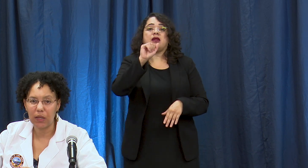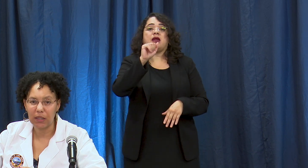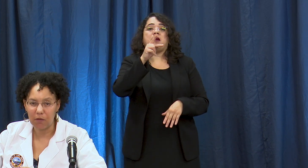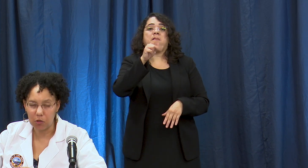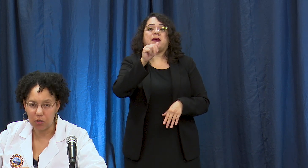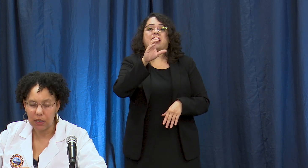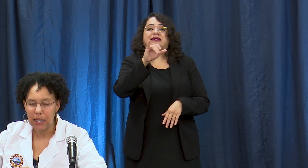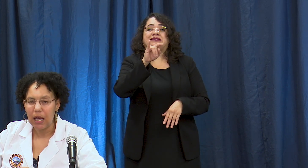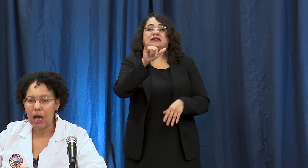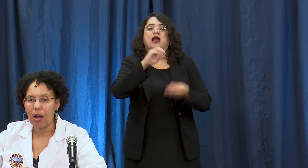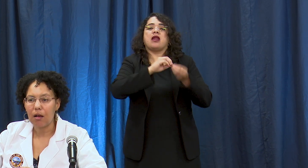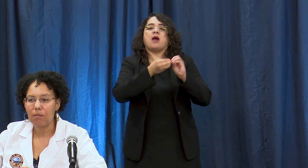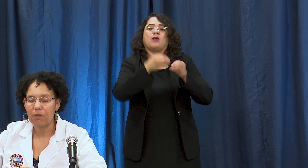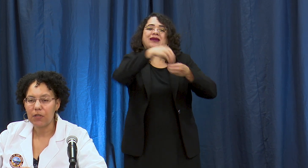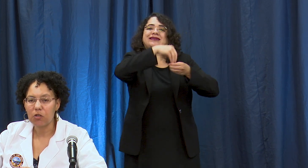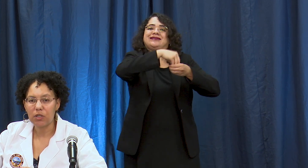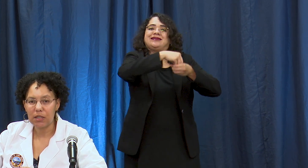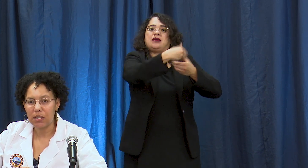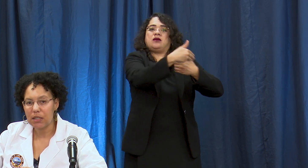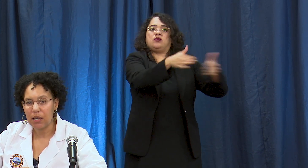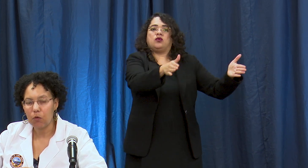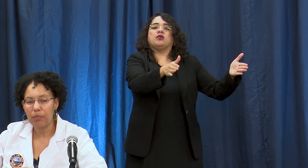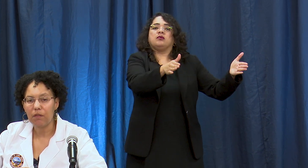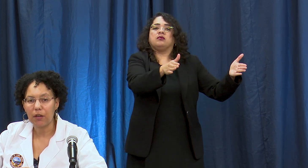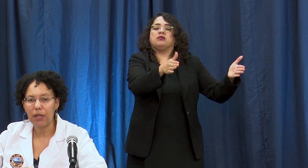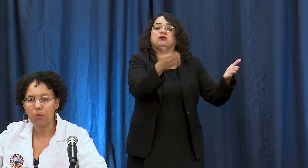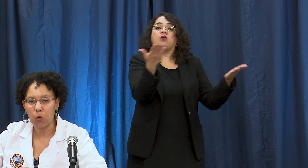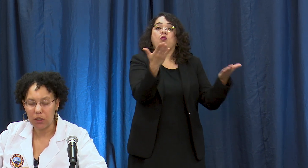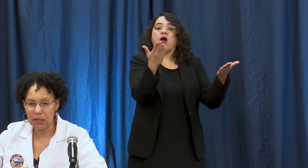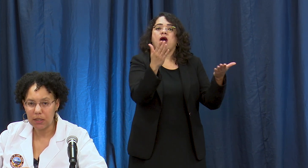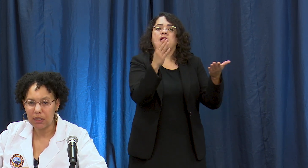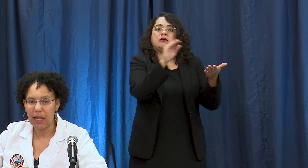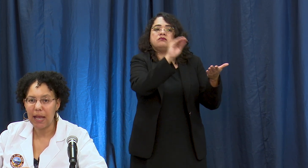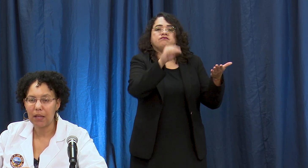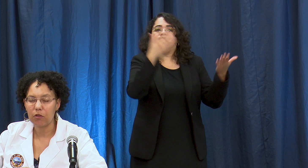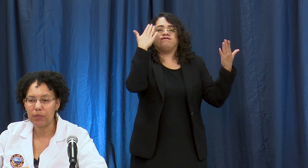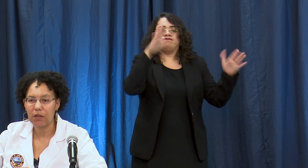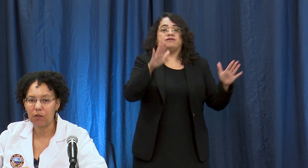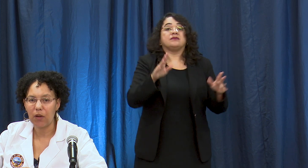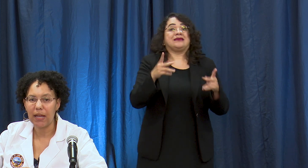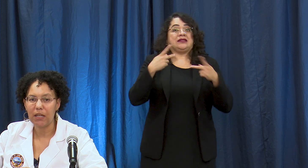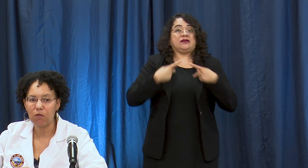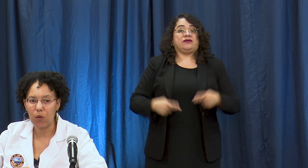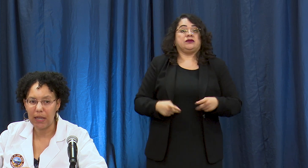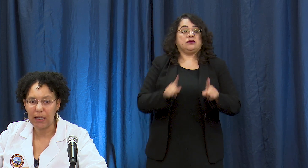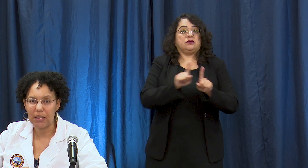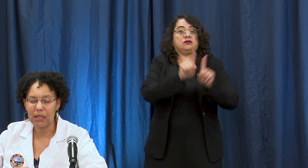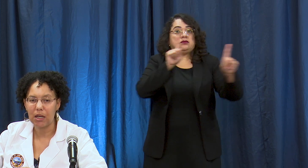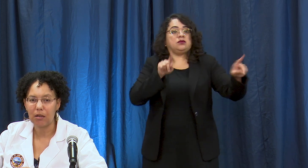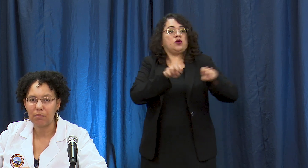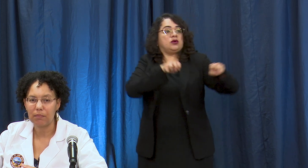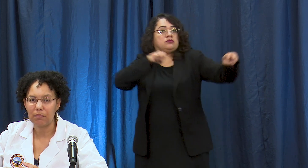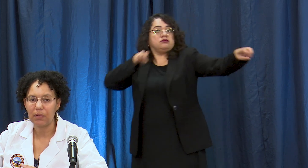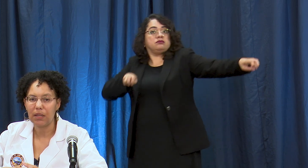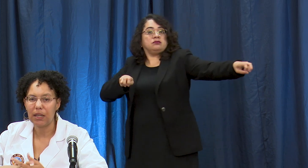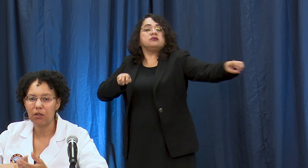know to what level. Physical distancing will be very important, and there'll be a variety of ways,